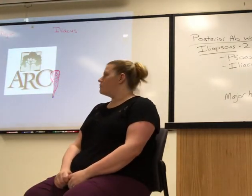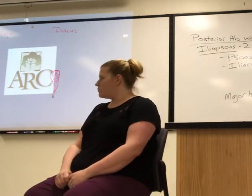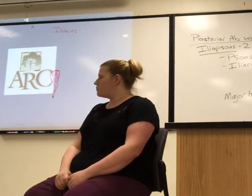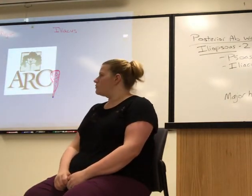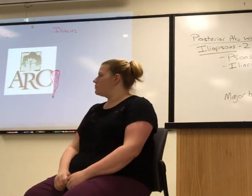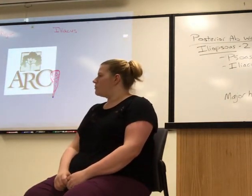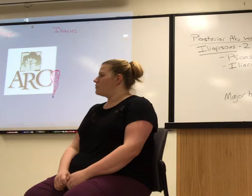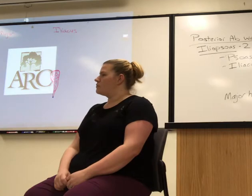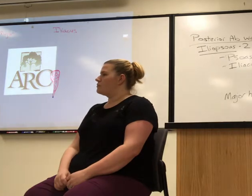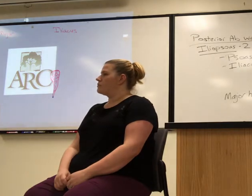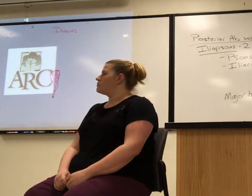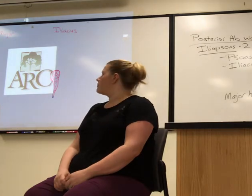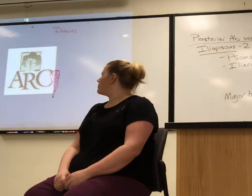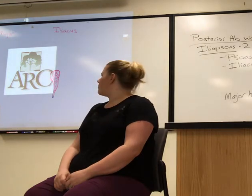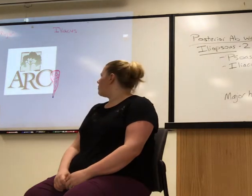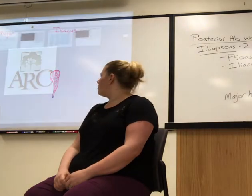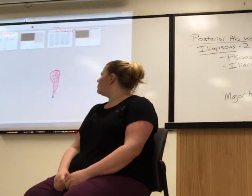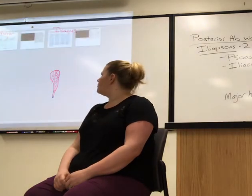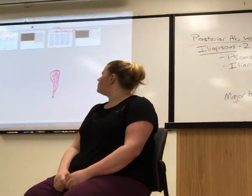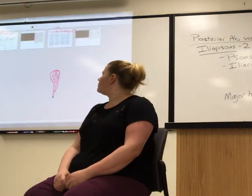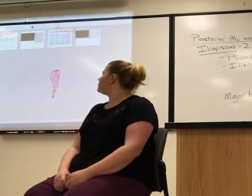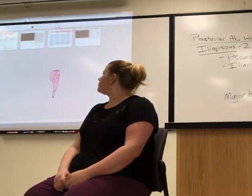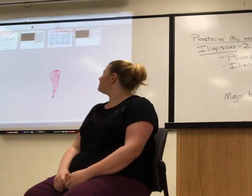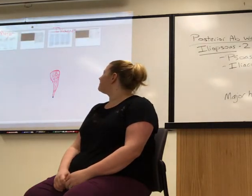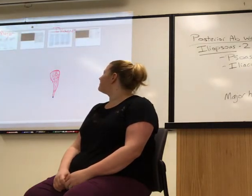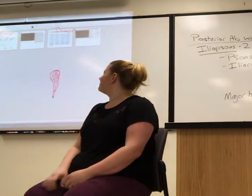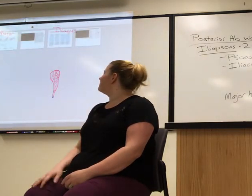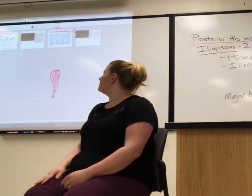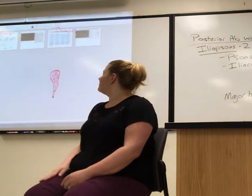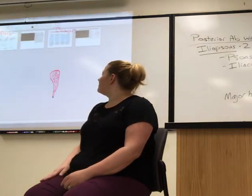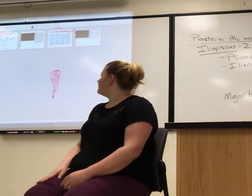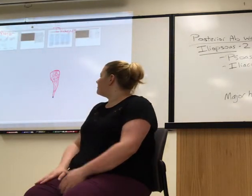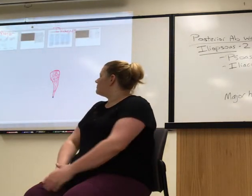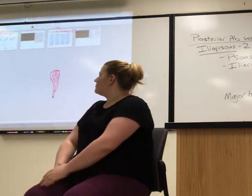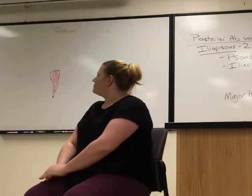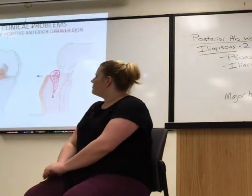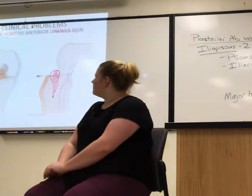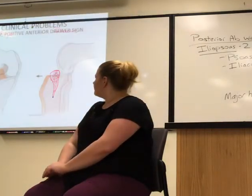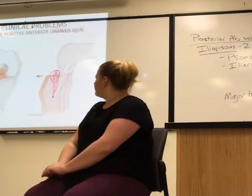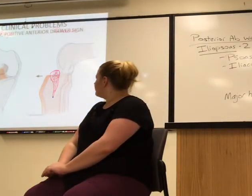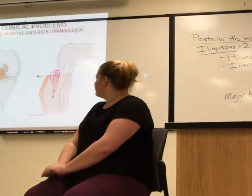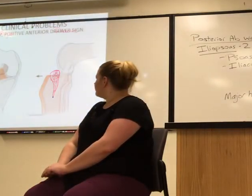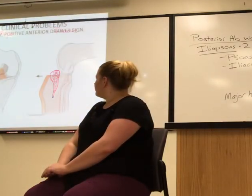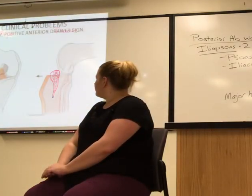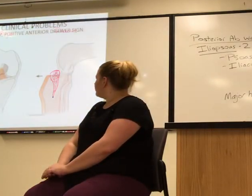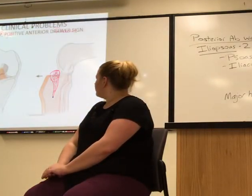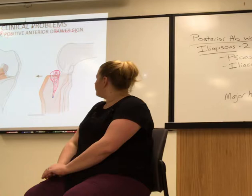I think I had it open. Clinical problems.